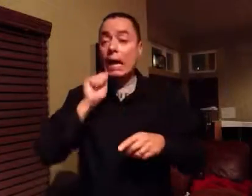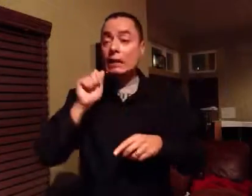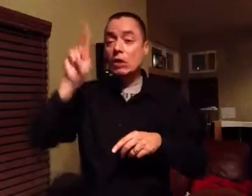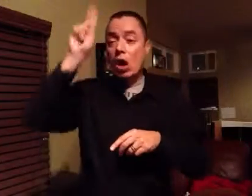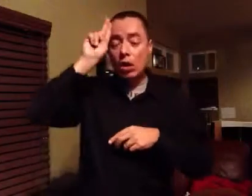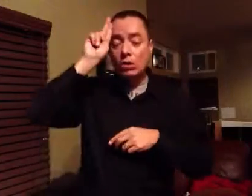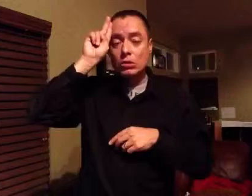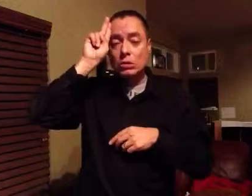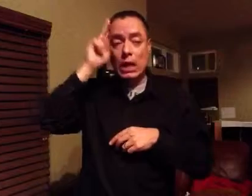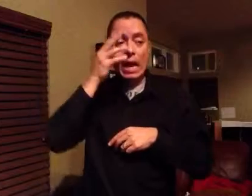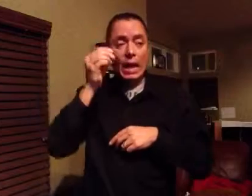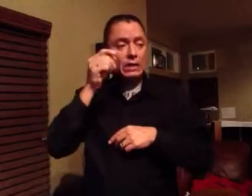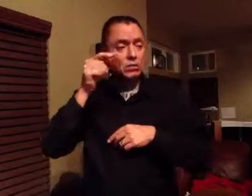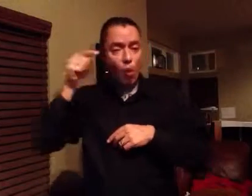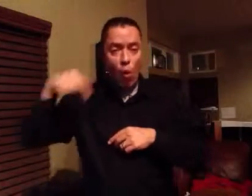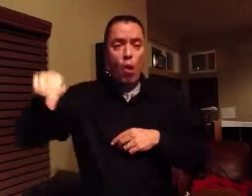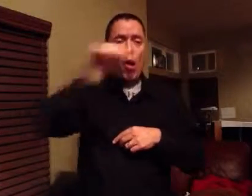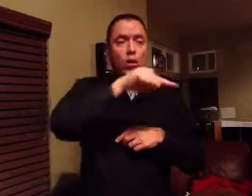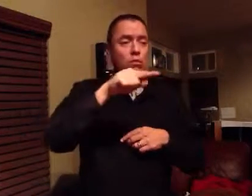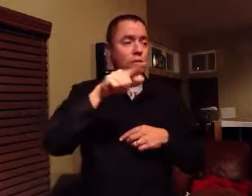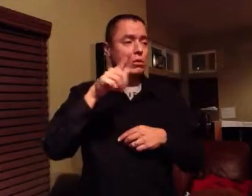And all of you are someone's child.